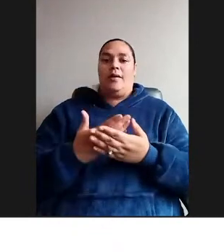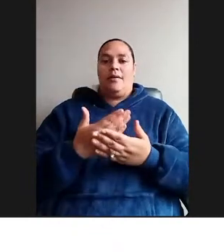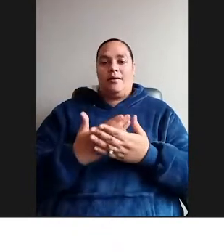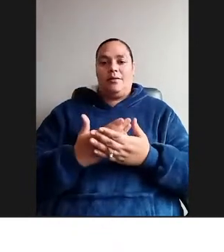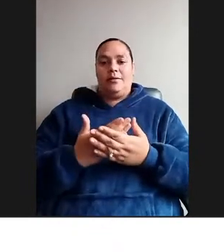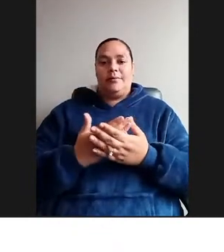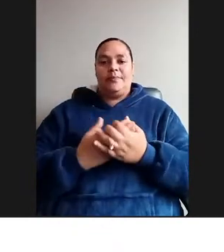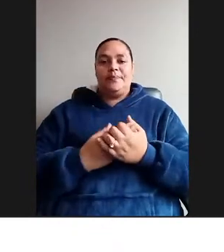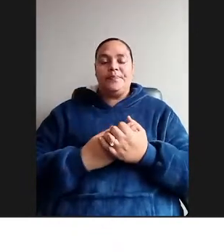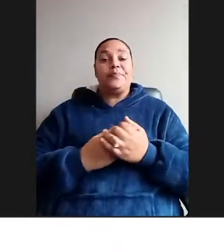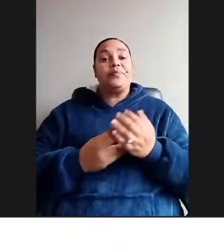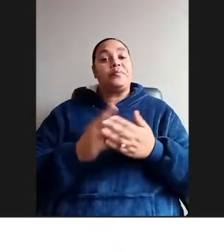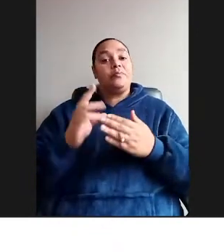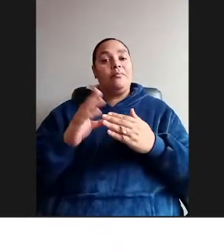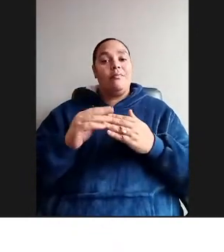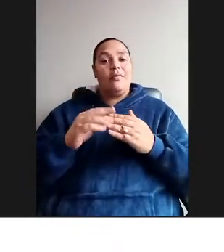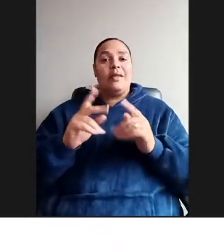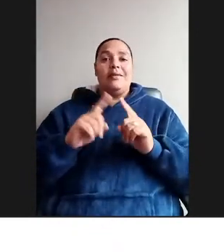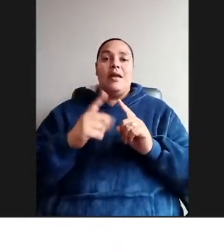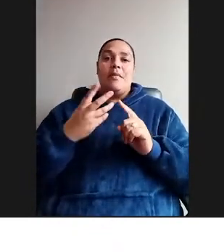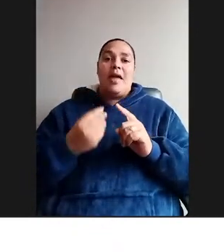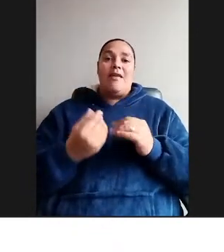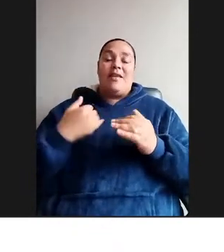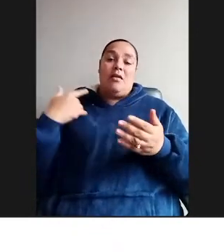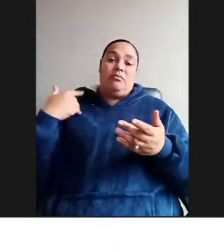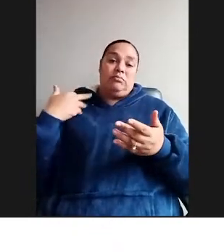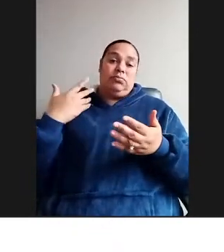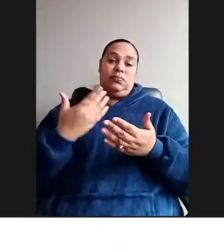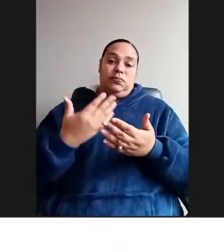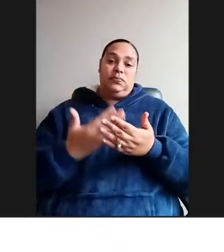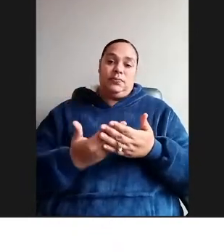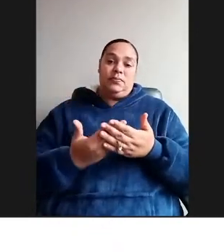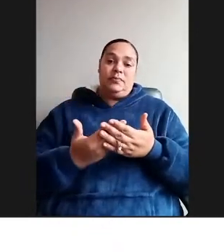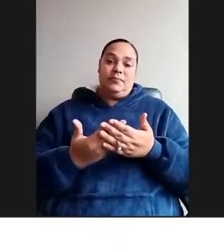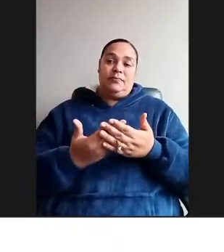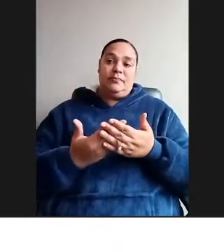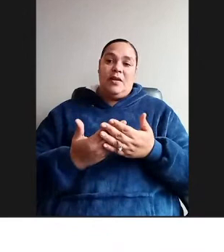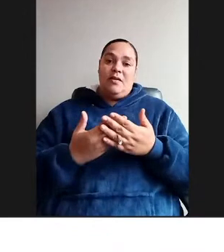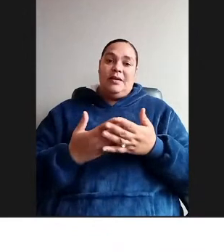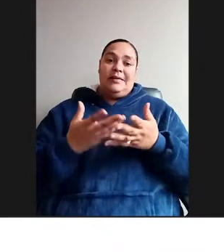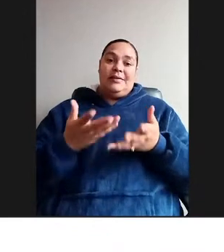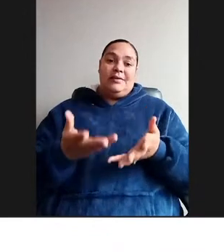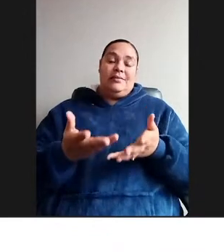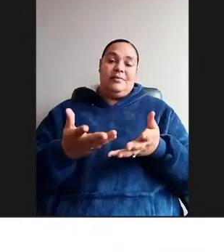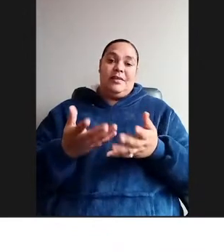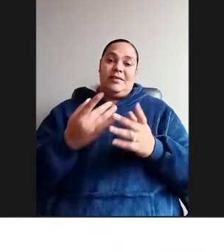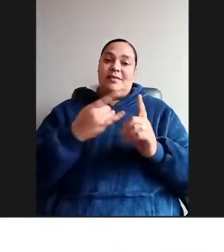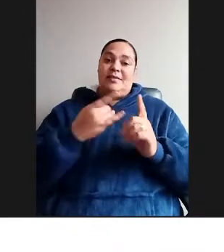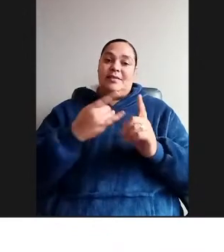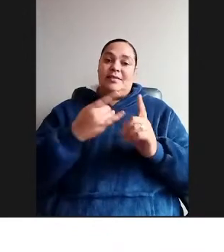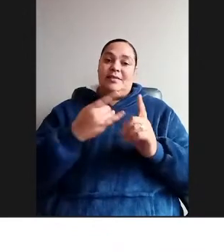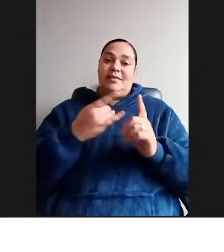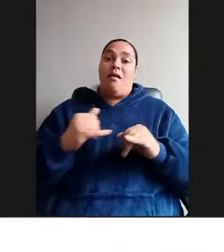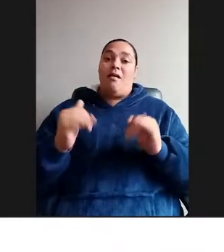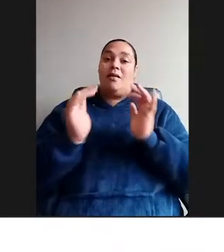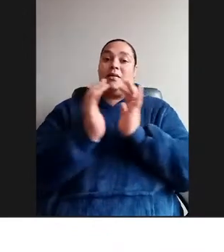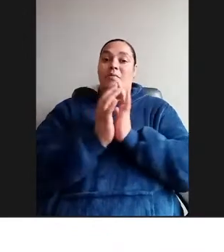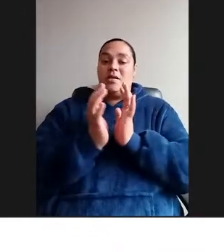Honourable members, we have been coming along now with this virtual meetings. I'm sure that you